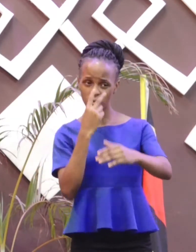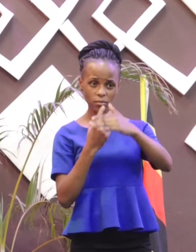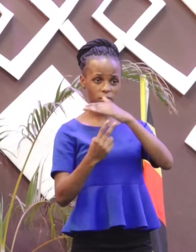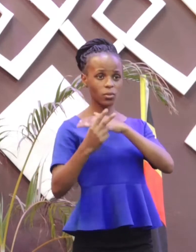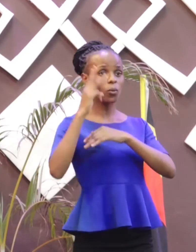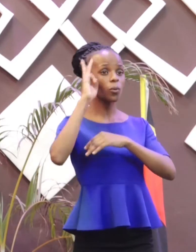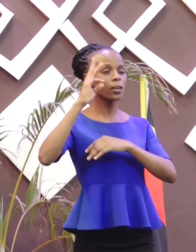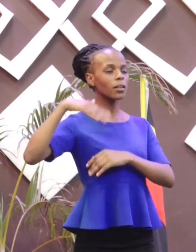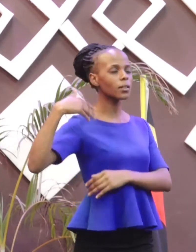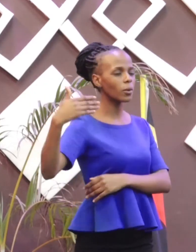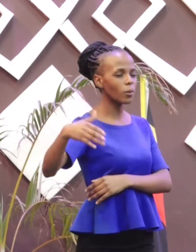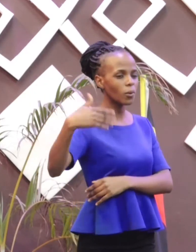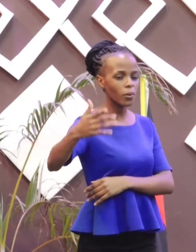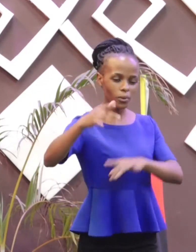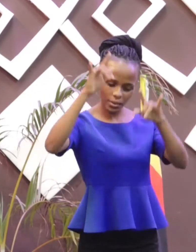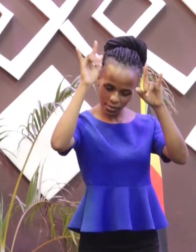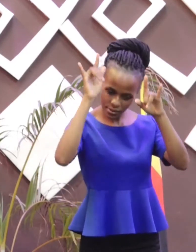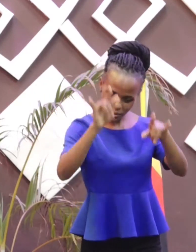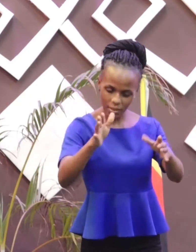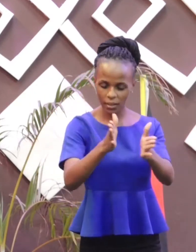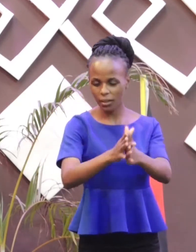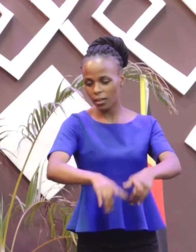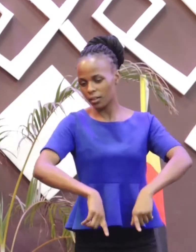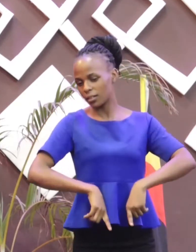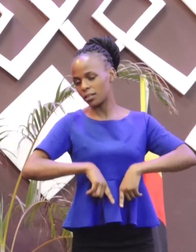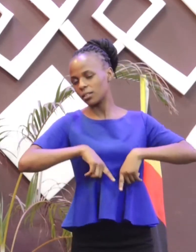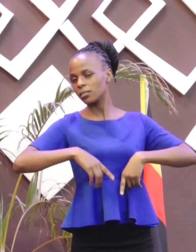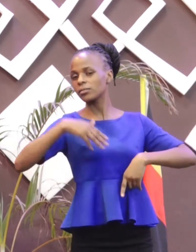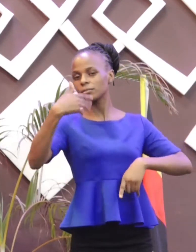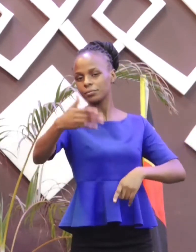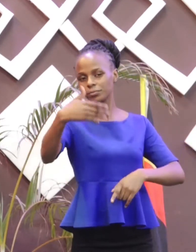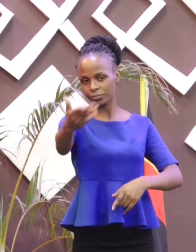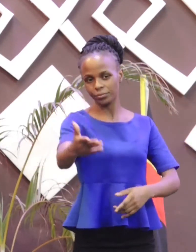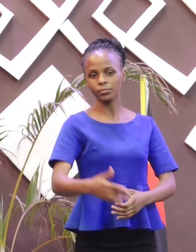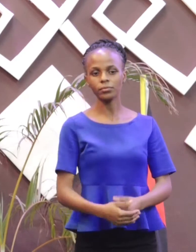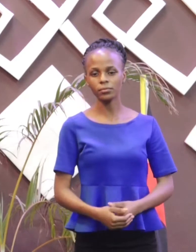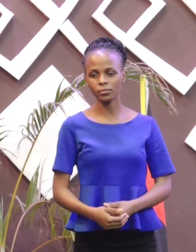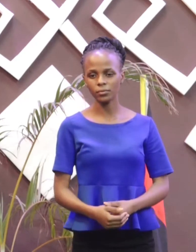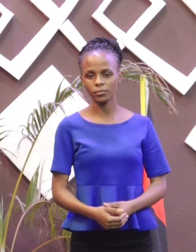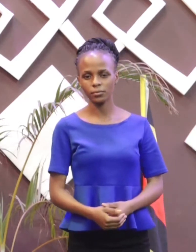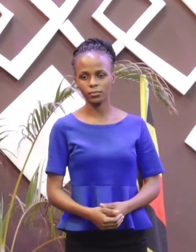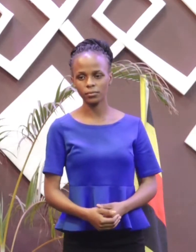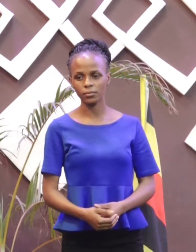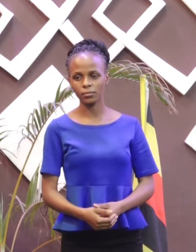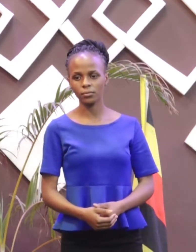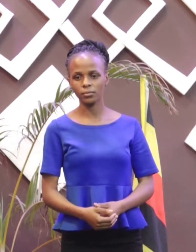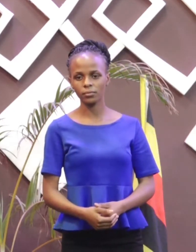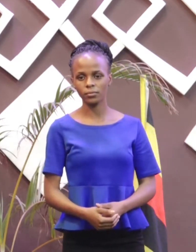live. Naye Katonda atuwa okwolesebwa ye mulamu emirembe gyonna.